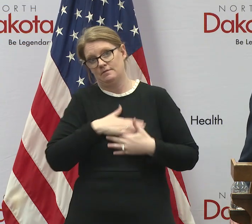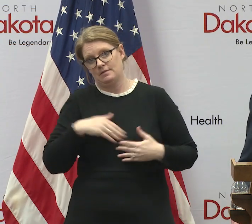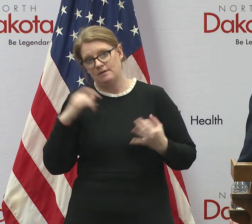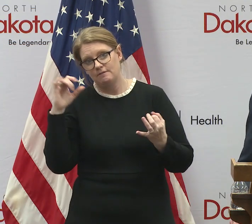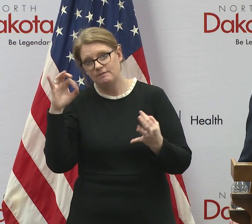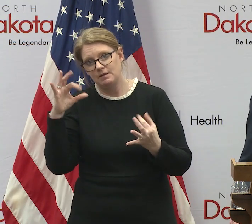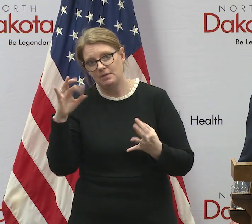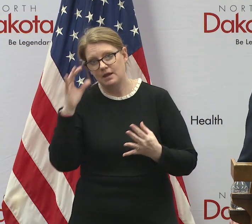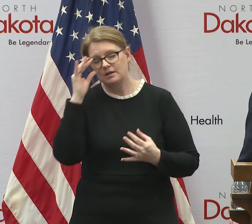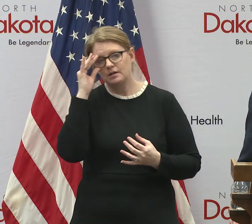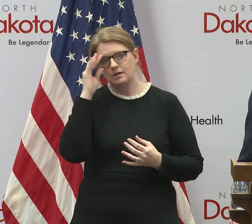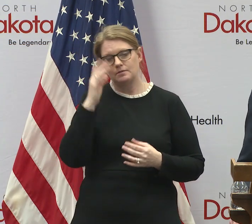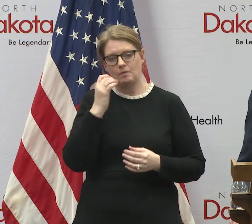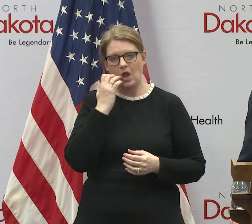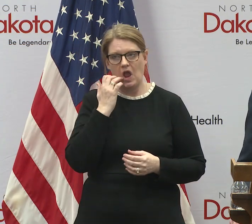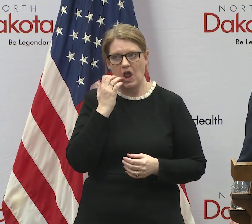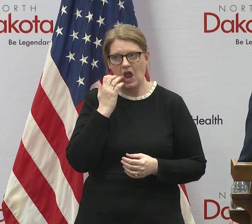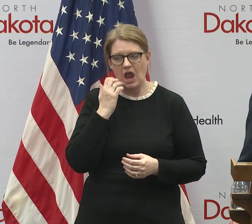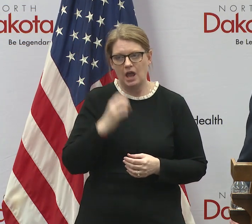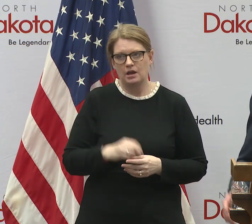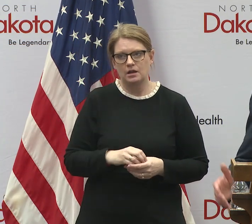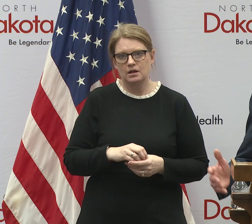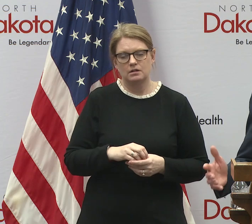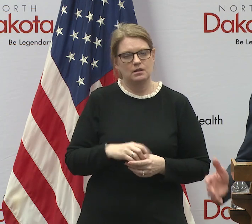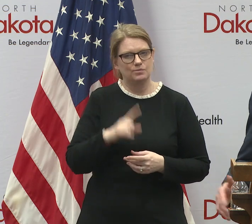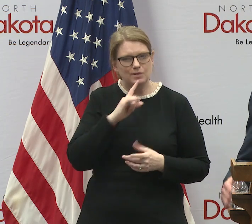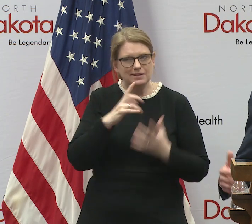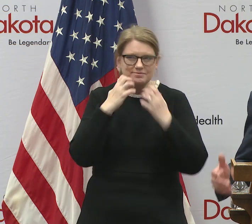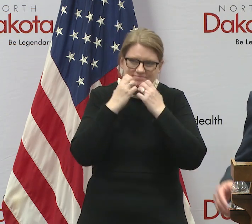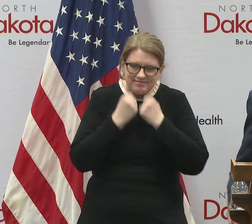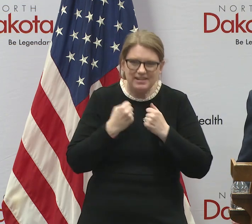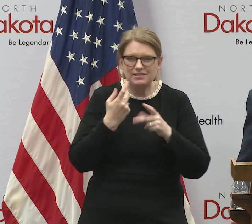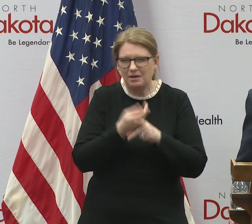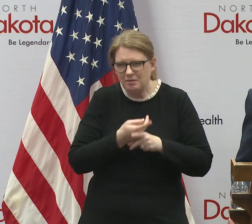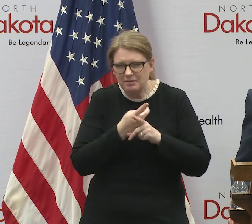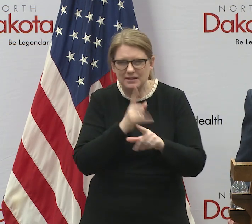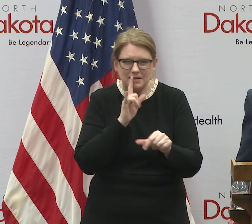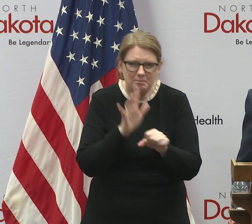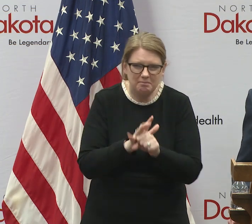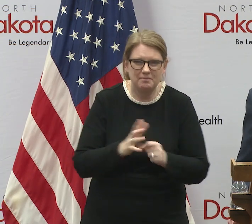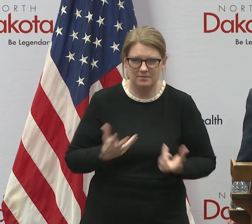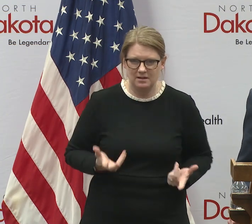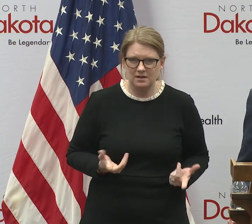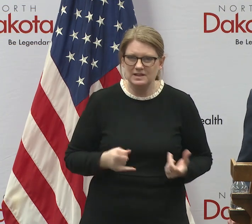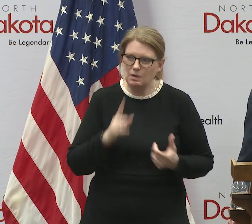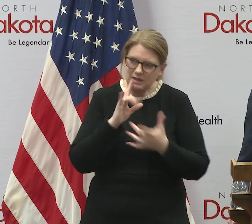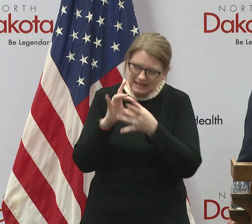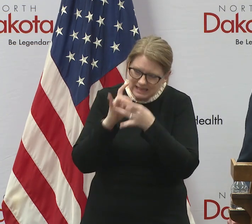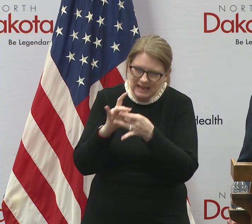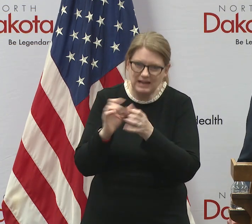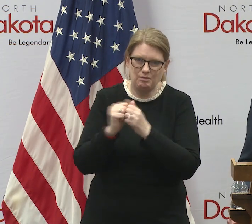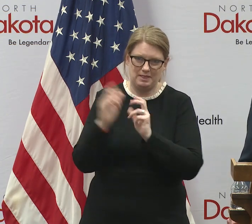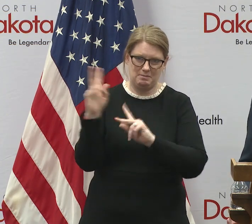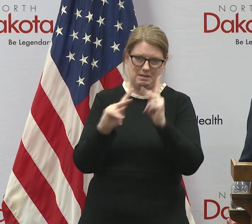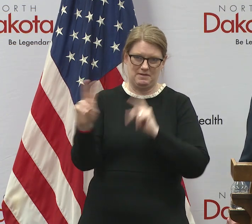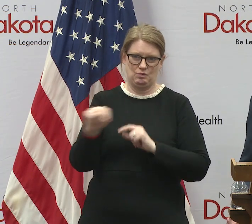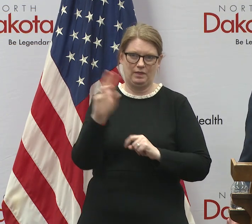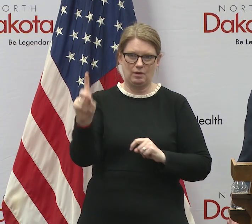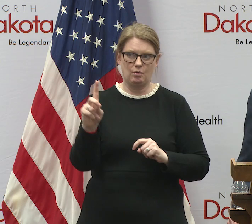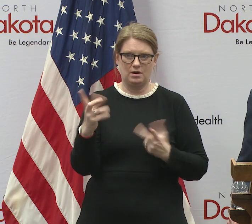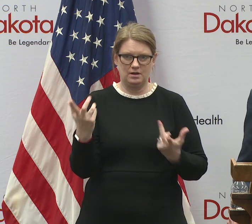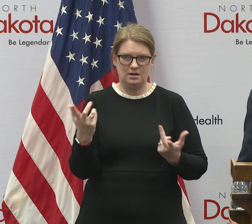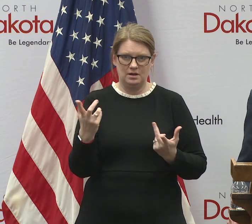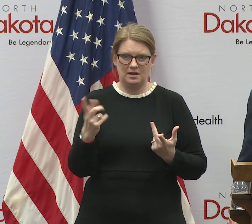Our legislators are, they're caring and they're committed and they're connected to their constituents, and we are hearing from a lot of them,